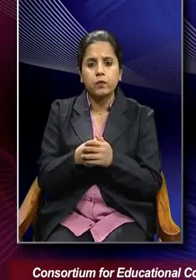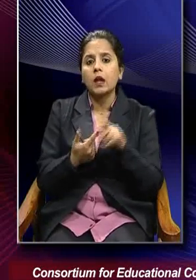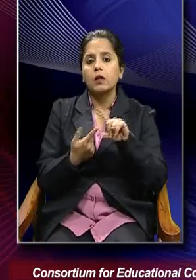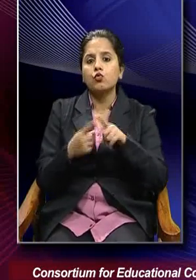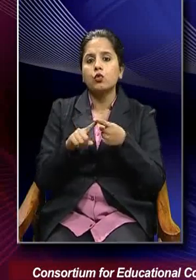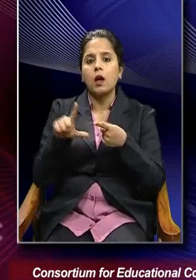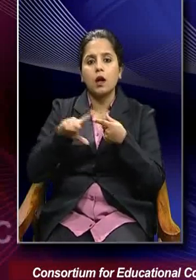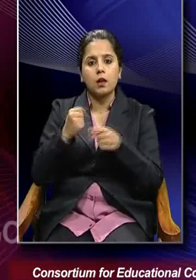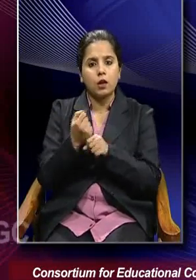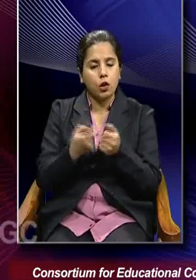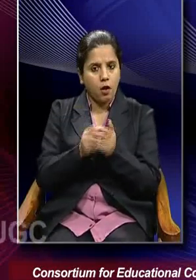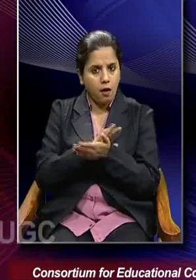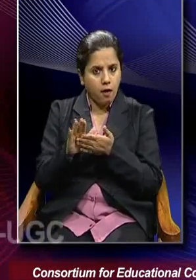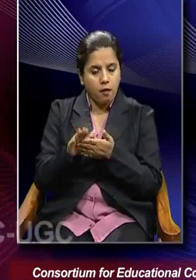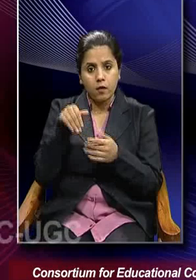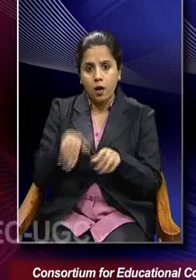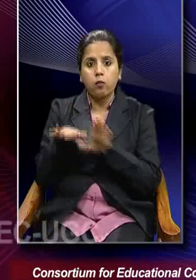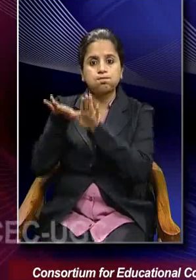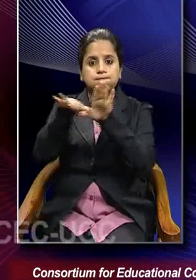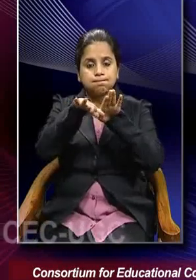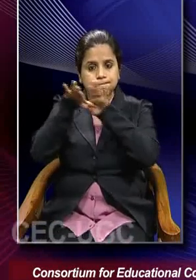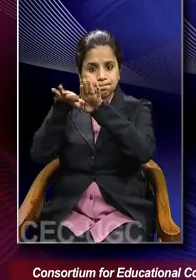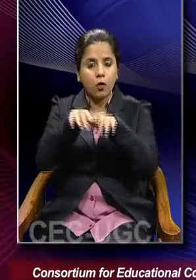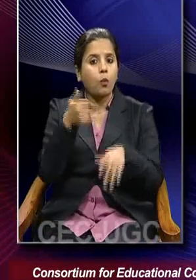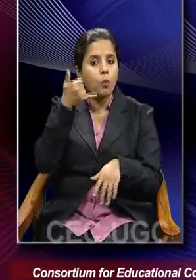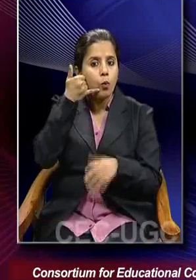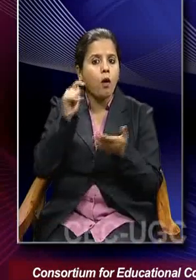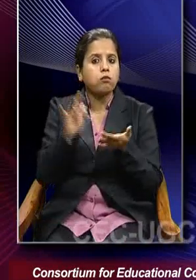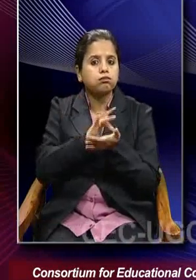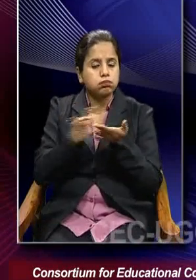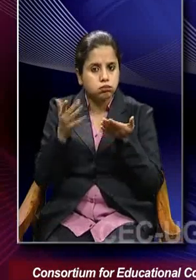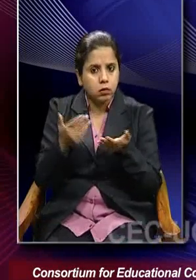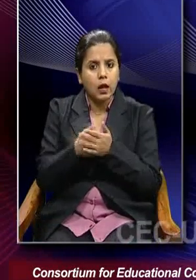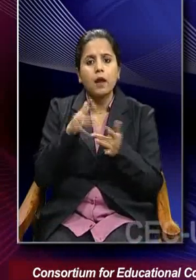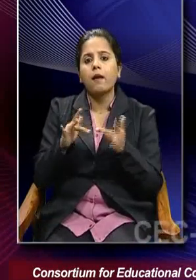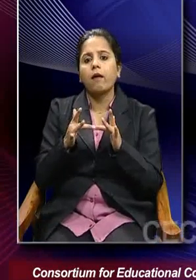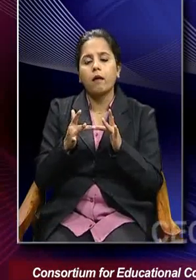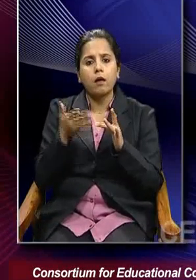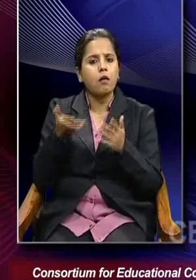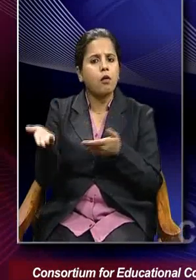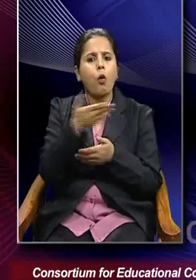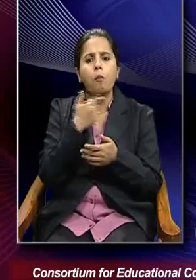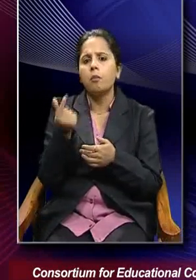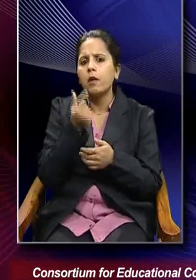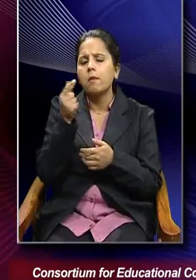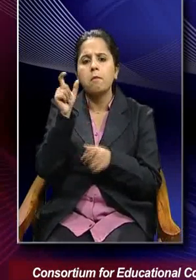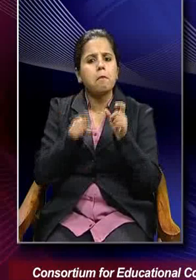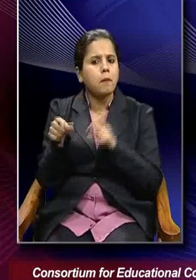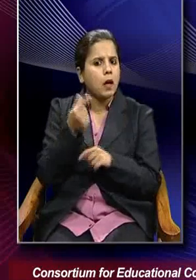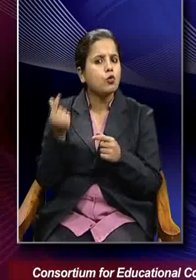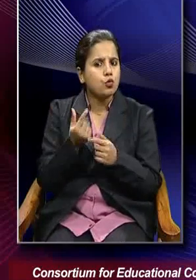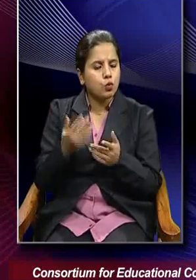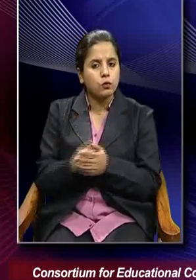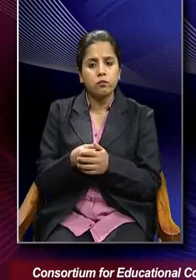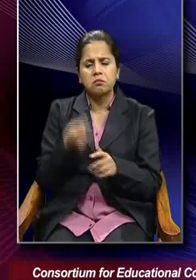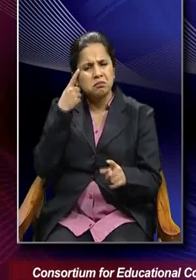telegraphy, modern world of satellites, mobile phones, the internet, amongst others. The